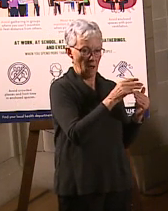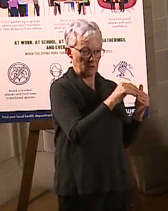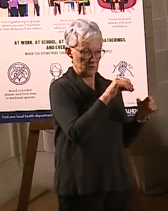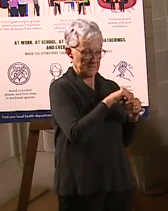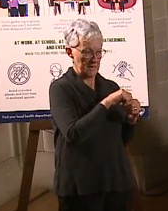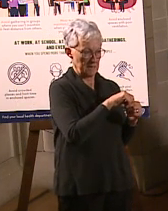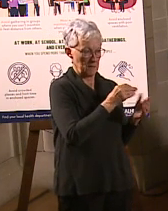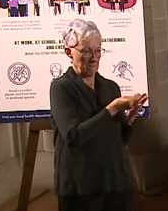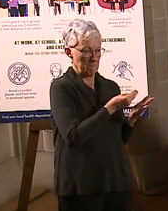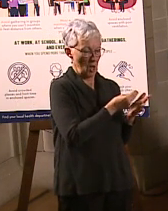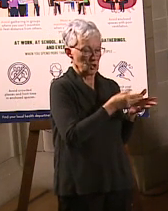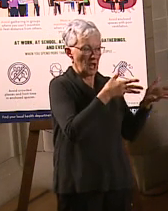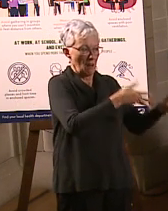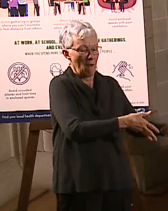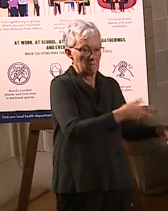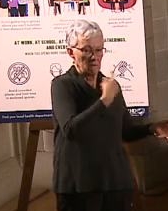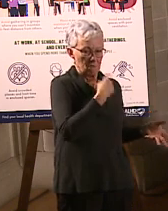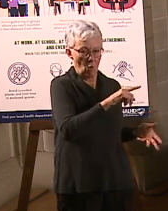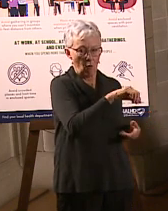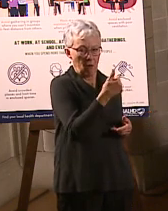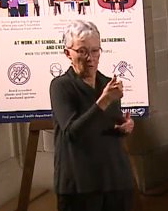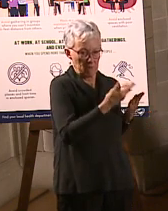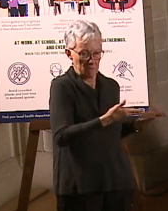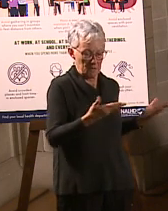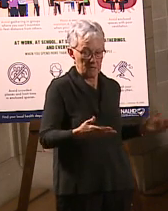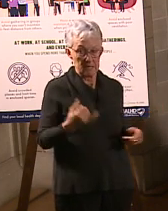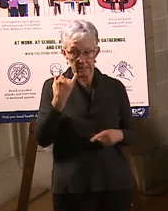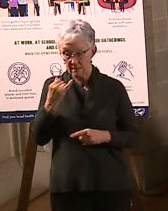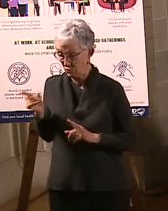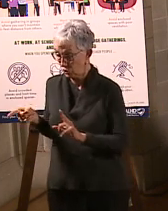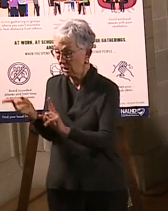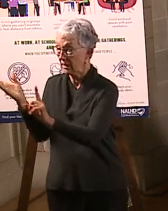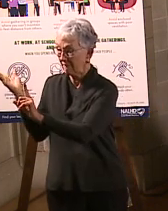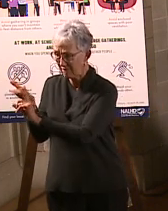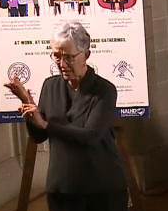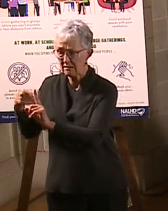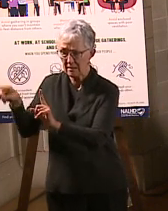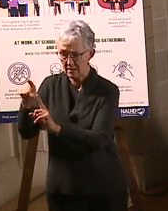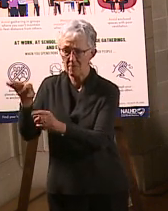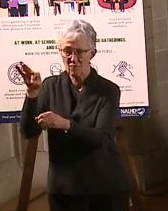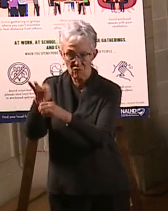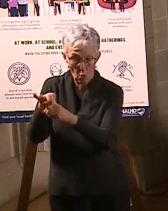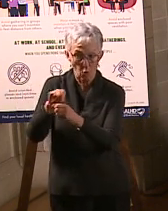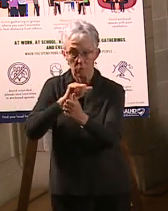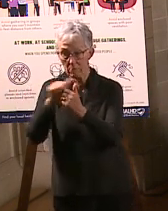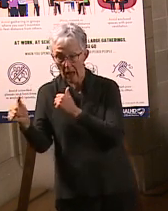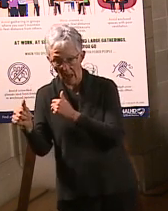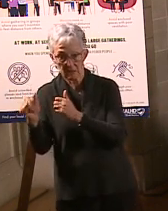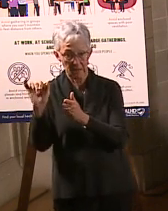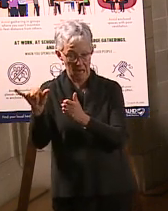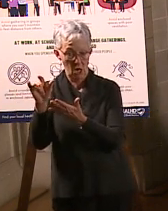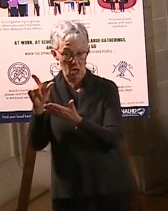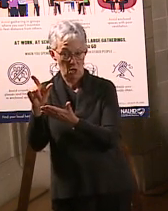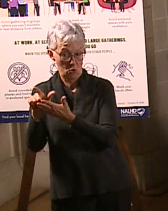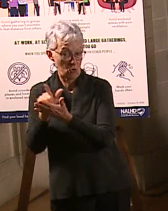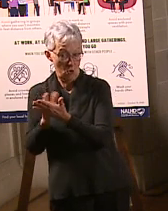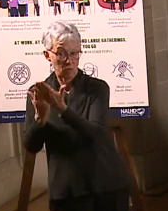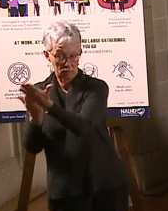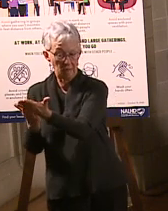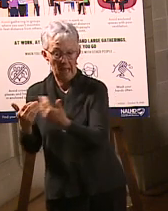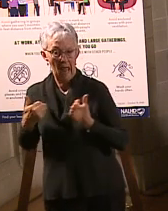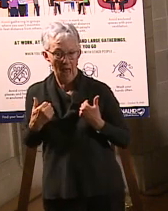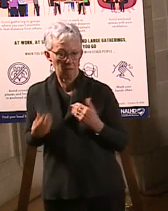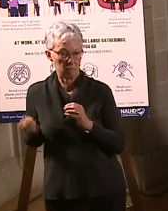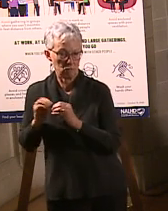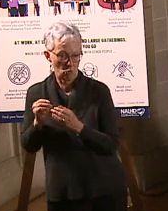if she can convince her colleagues to be able to take that bill up bigger, then she can have more money. There's money available to be able to do that. But of course, that's